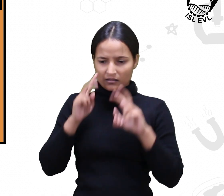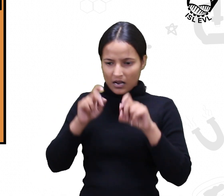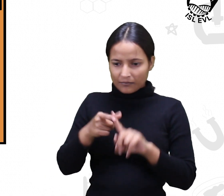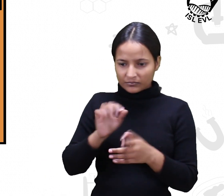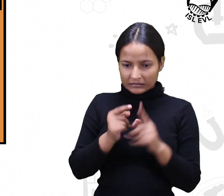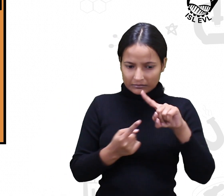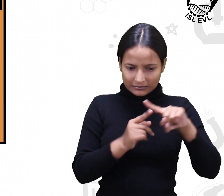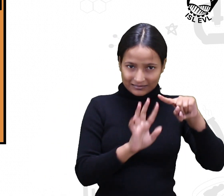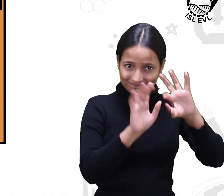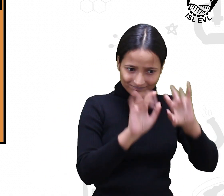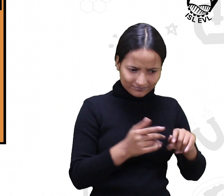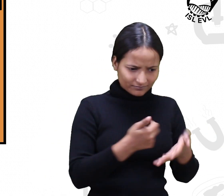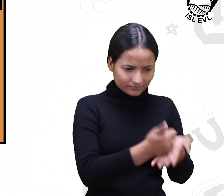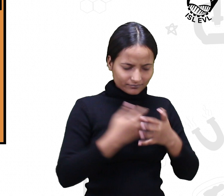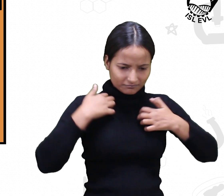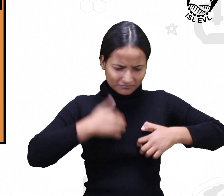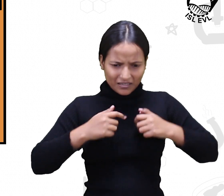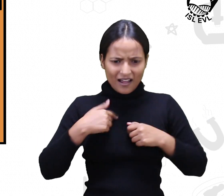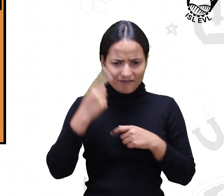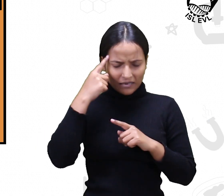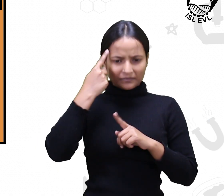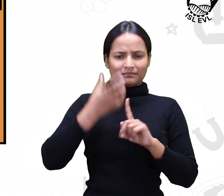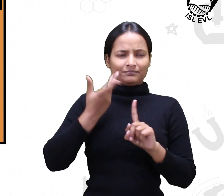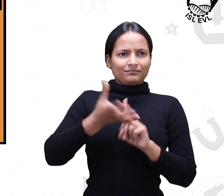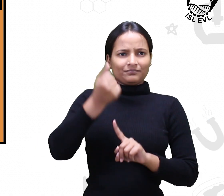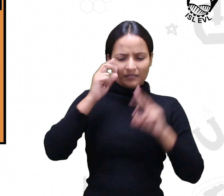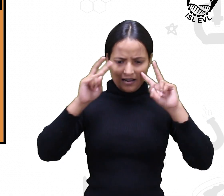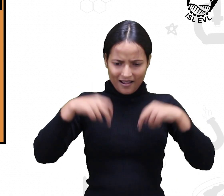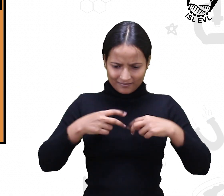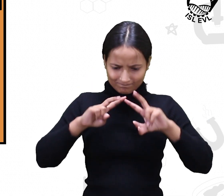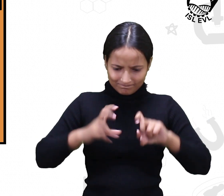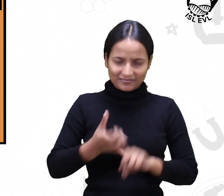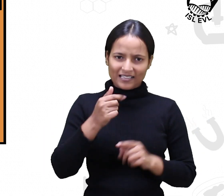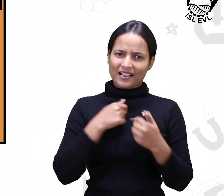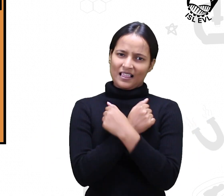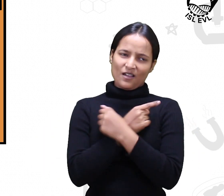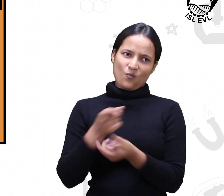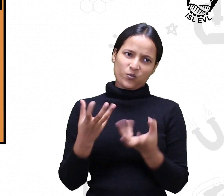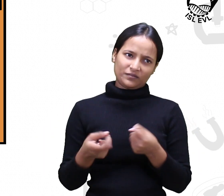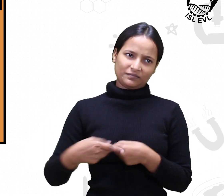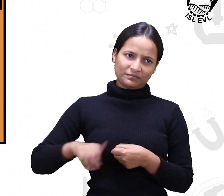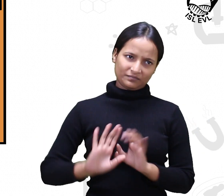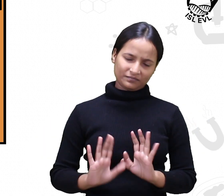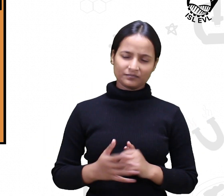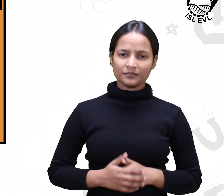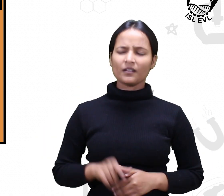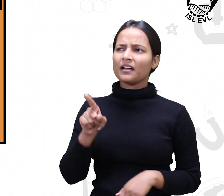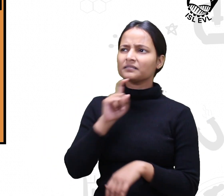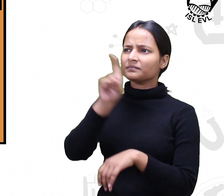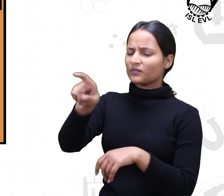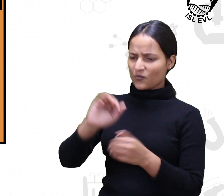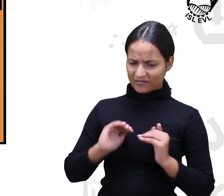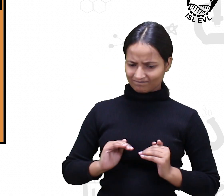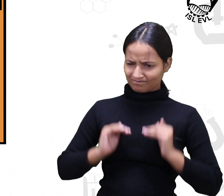recognized I really loved research. I really love to bridge this world between large problems and small problems. So what was the biggest one for you